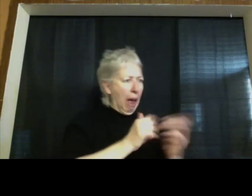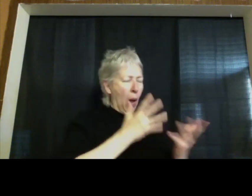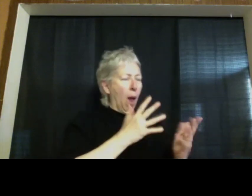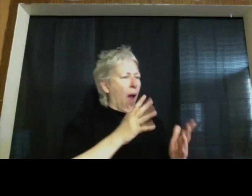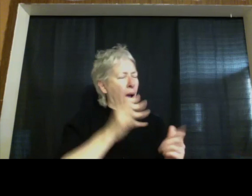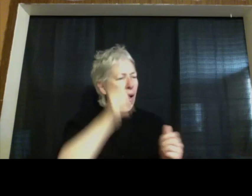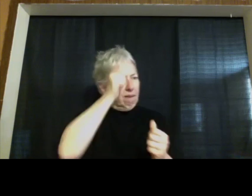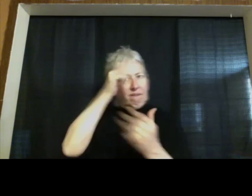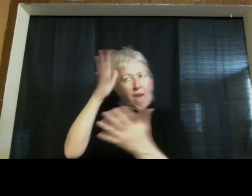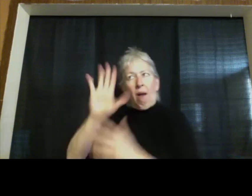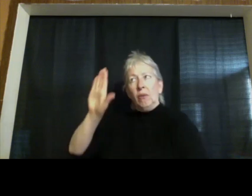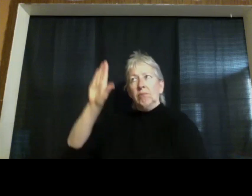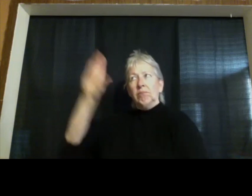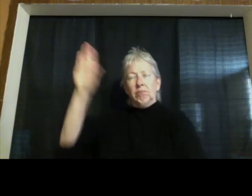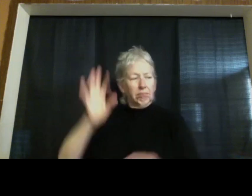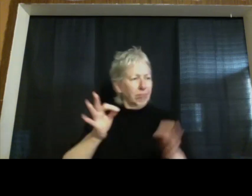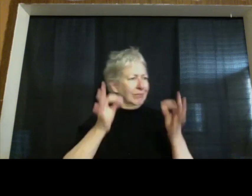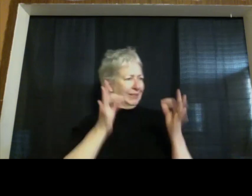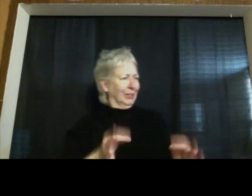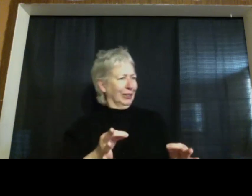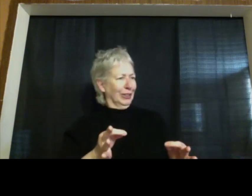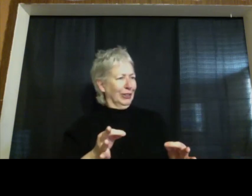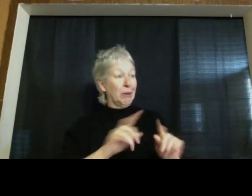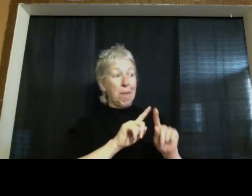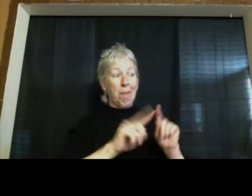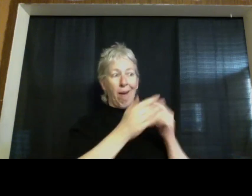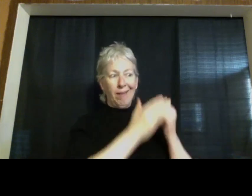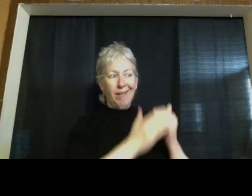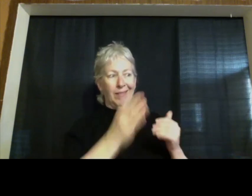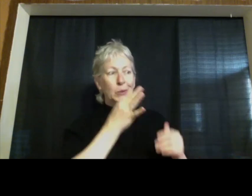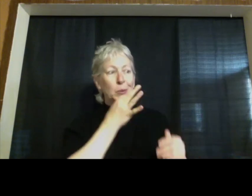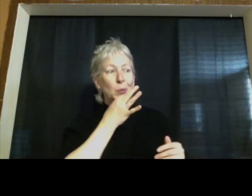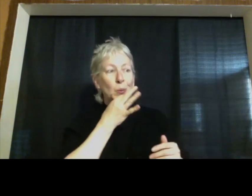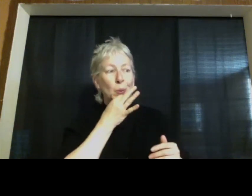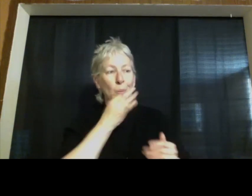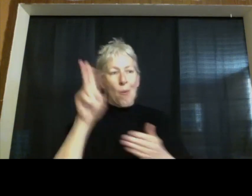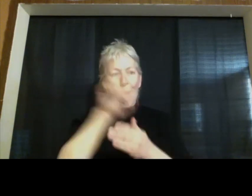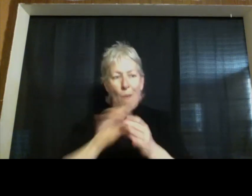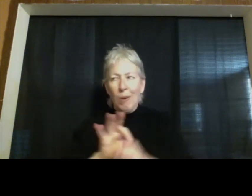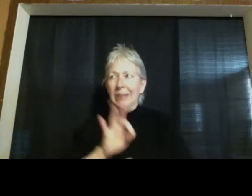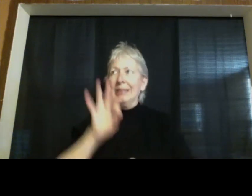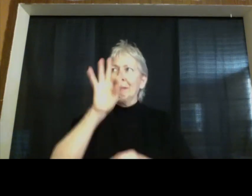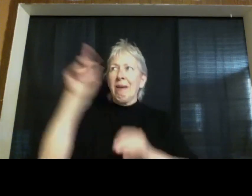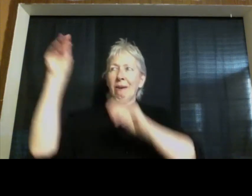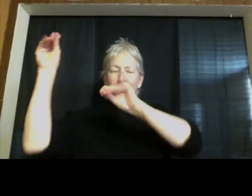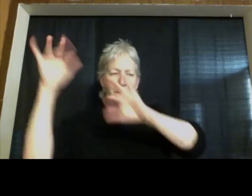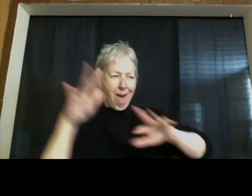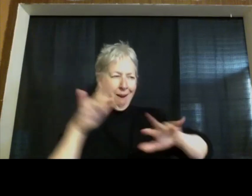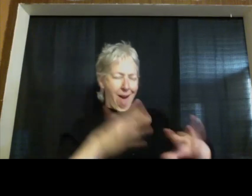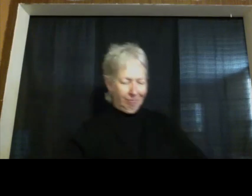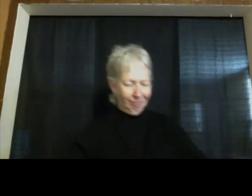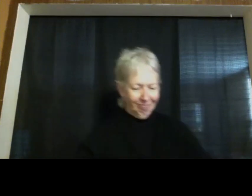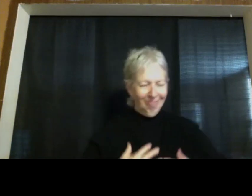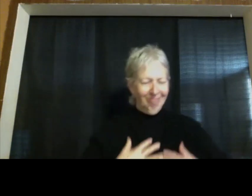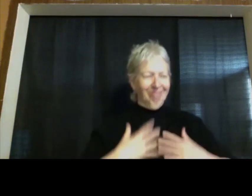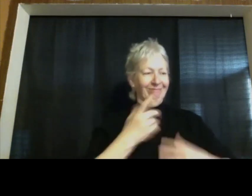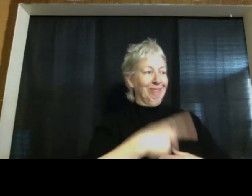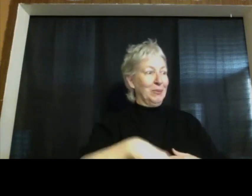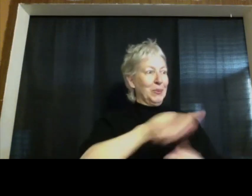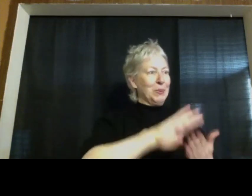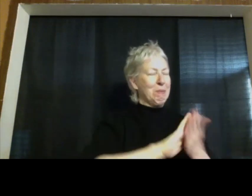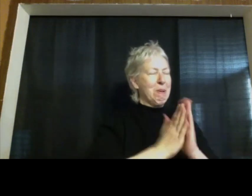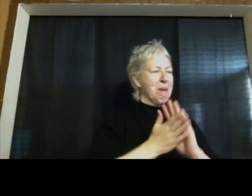authority. But you will receive power when the Holy Spirit has come upon you, and you will be my witnesses in